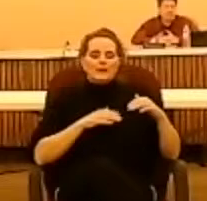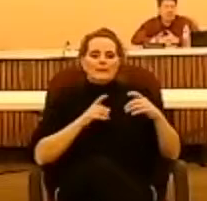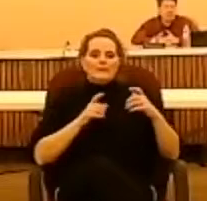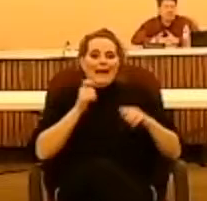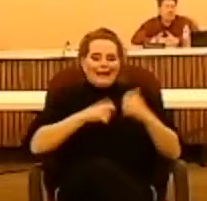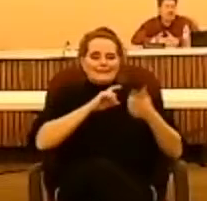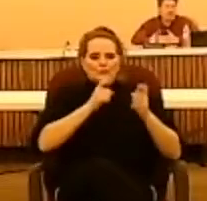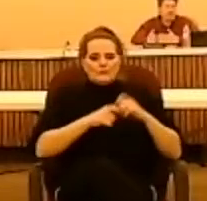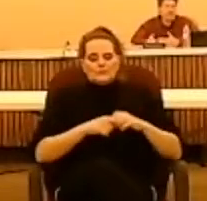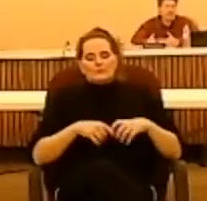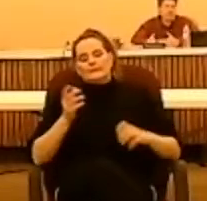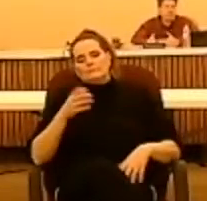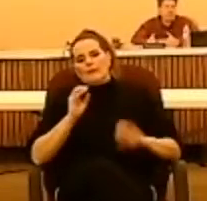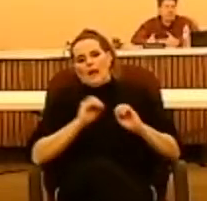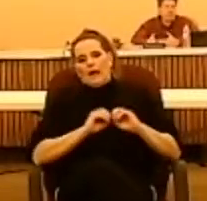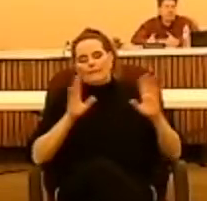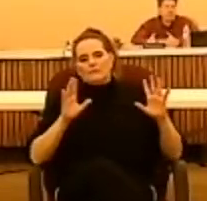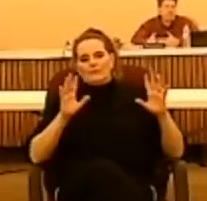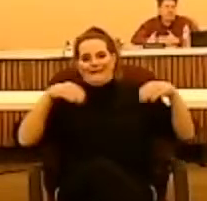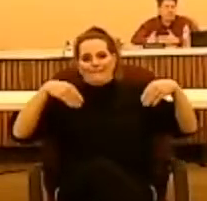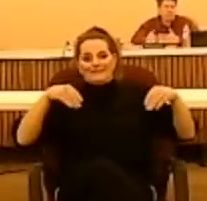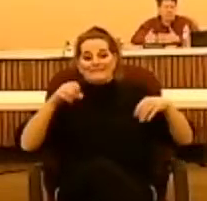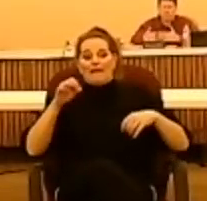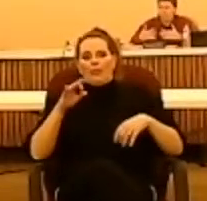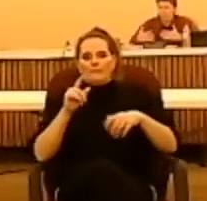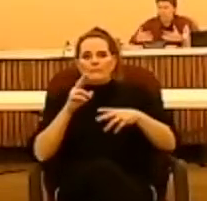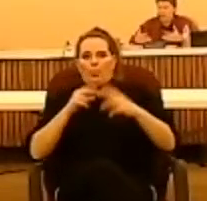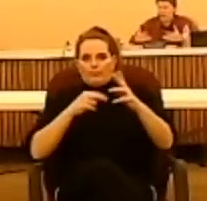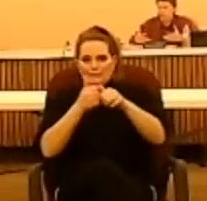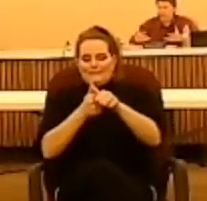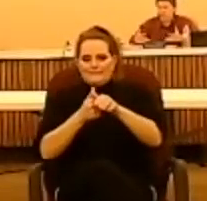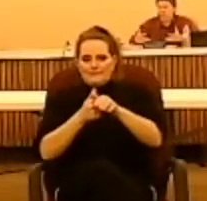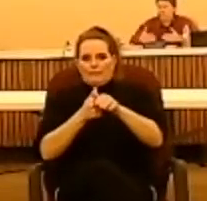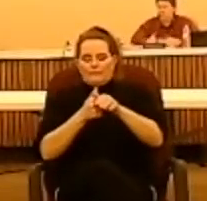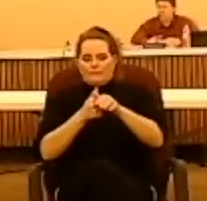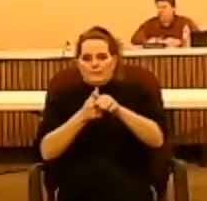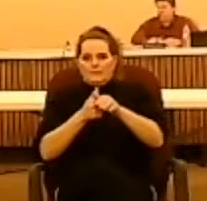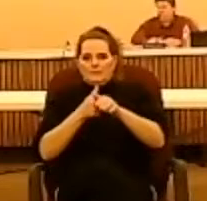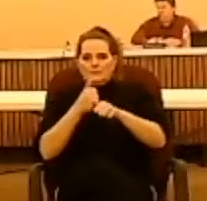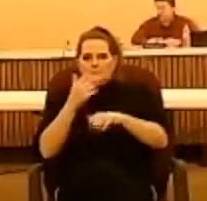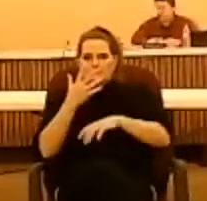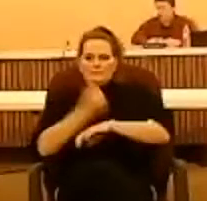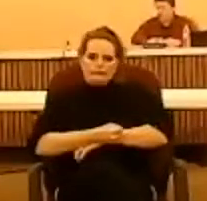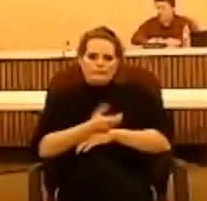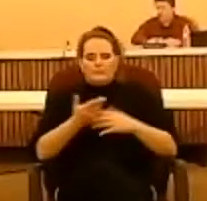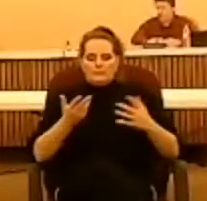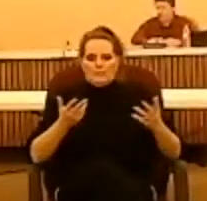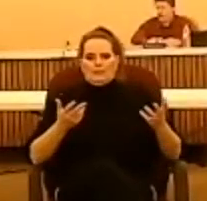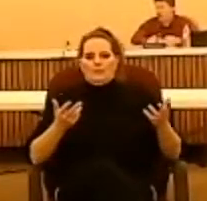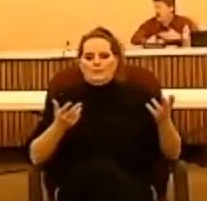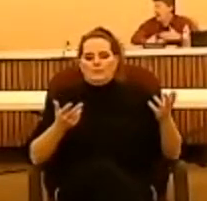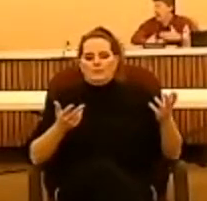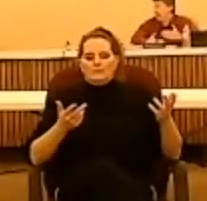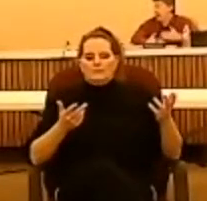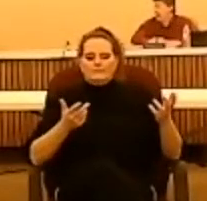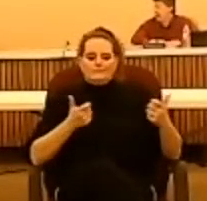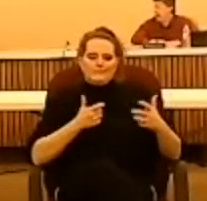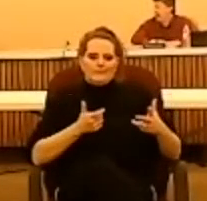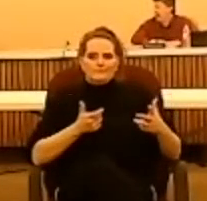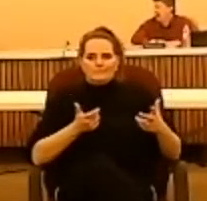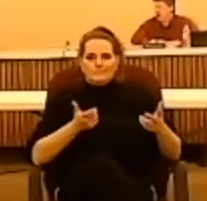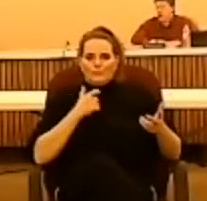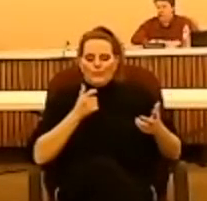if the sale somehow falls through, any real improvements to the real property stay with the